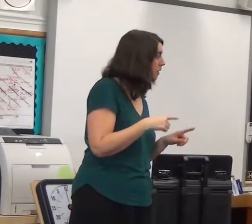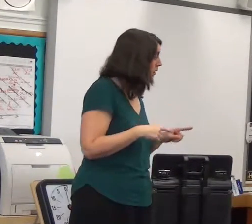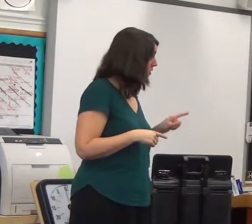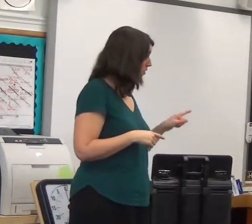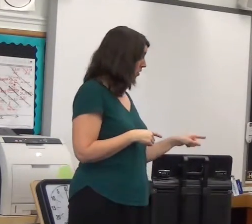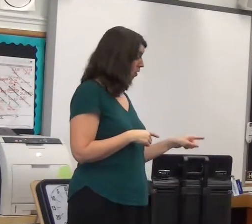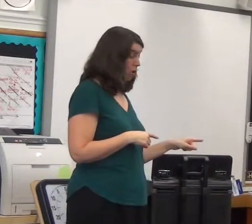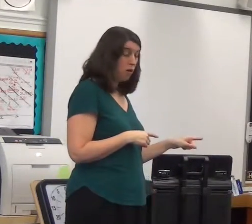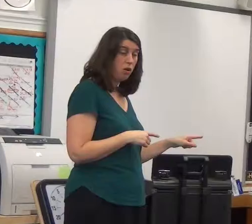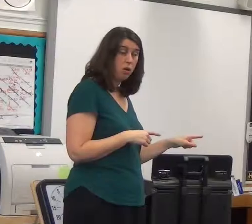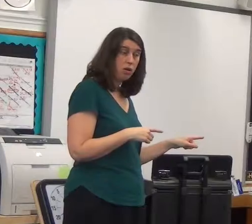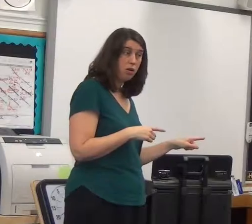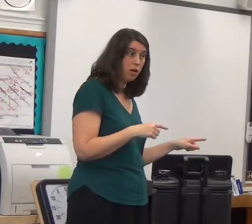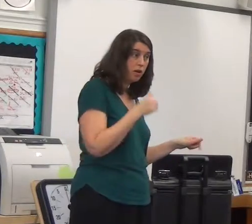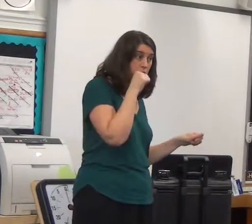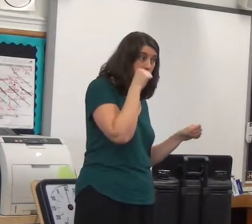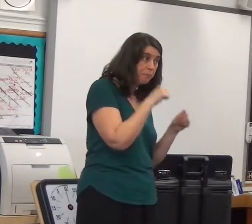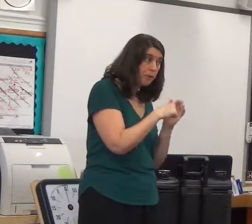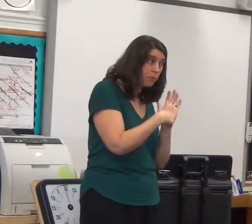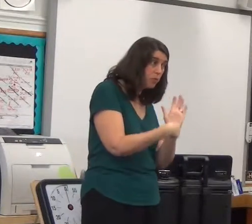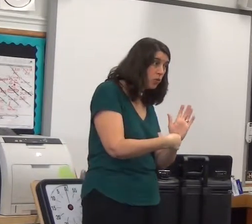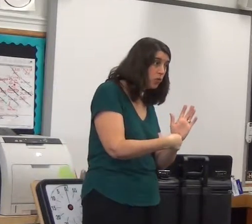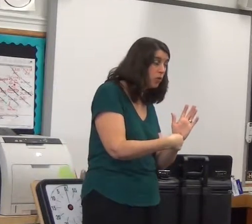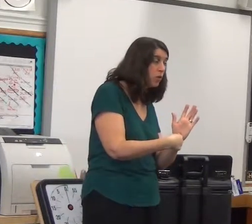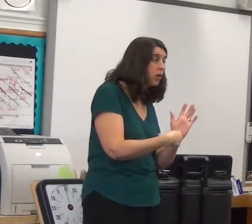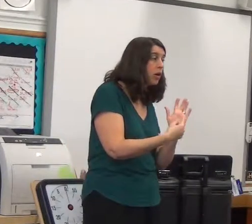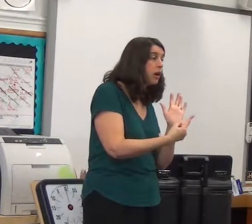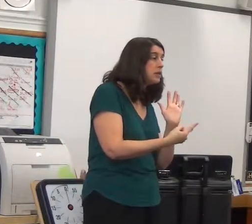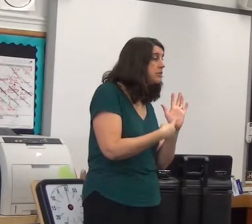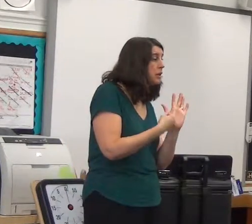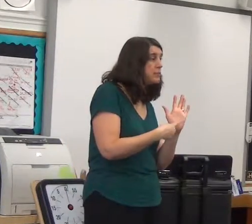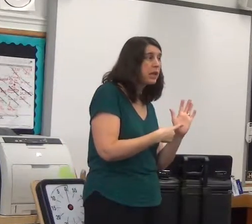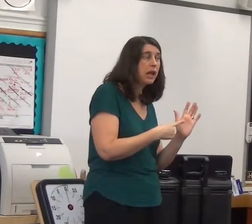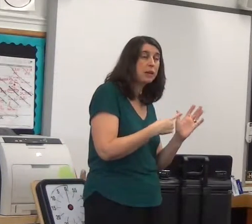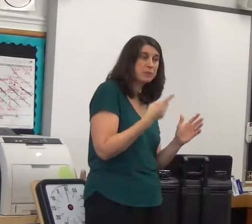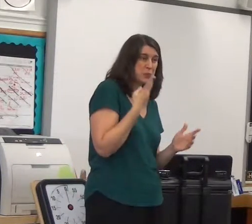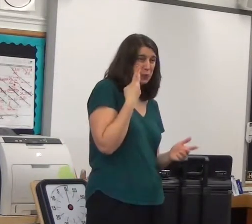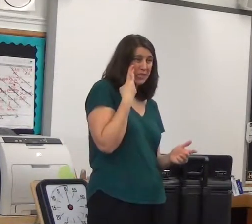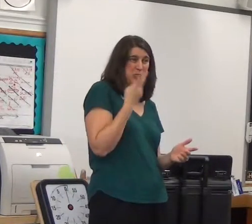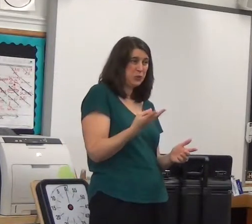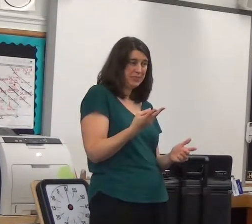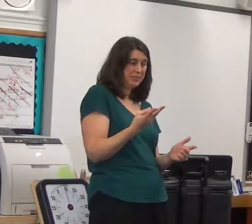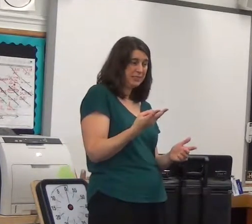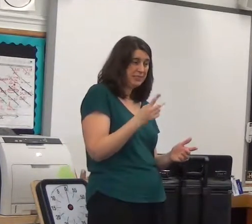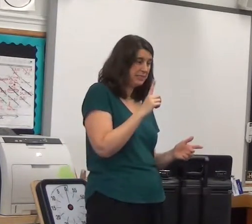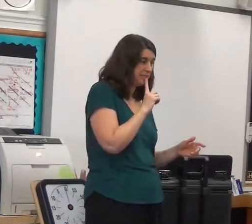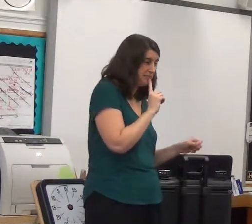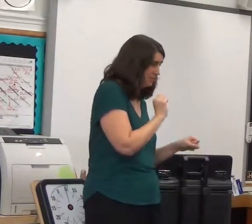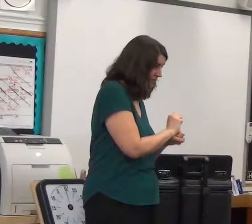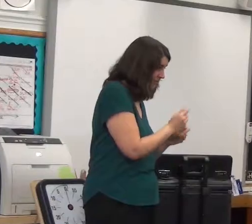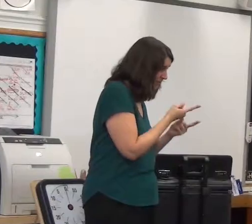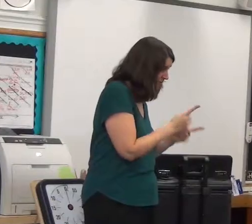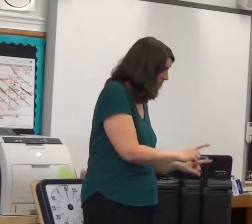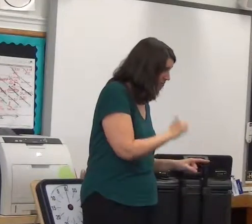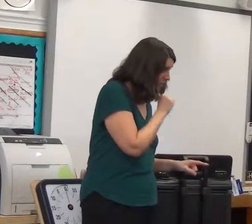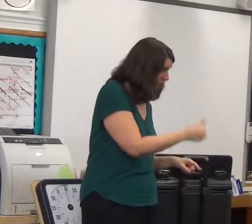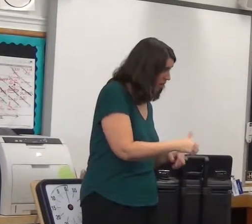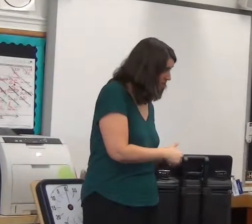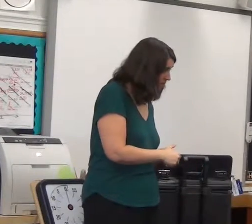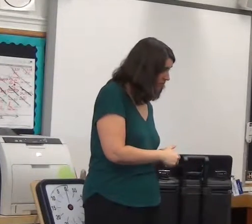trick reminds us, though, is that sometimes things aren't always as they appear. I think we probably